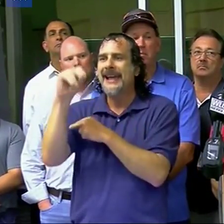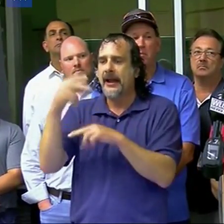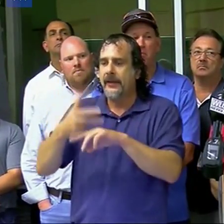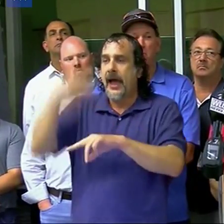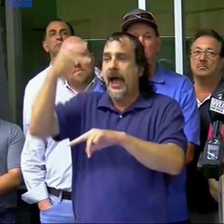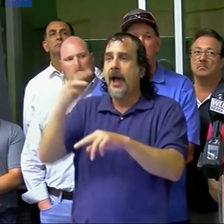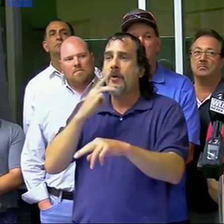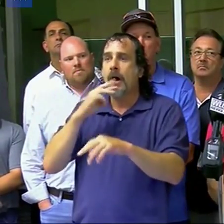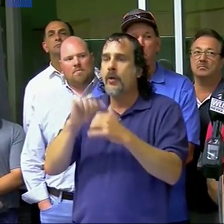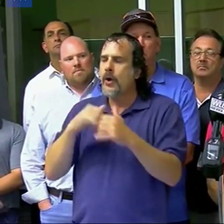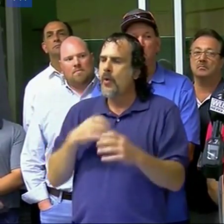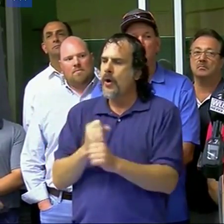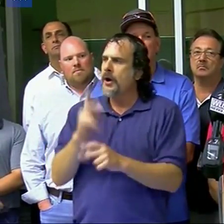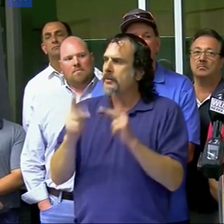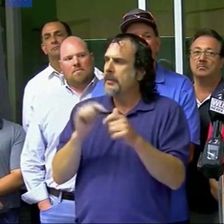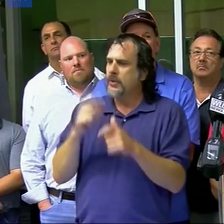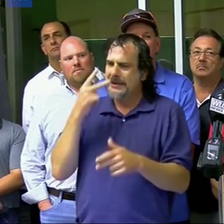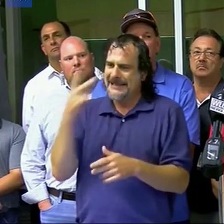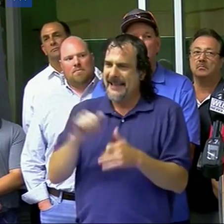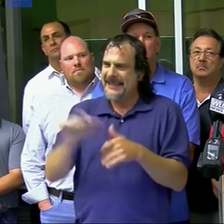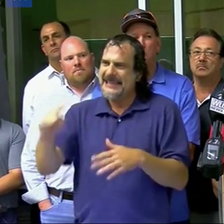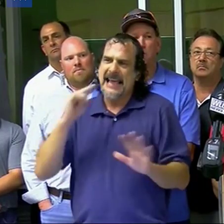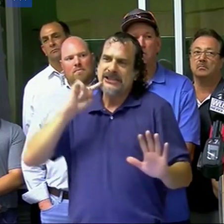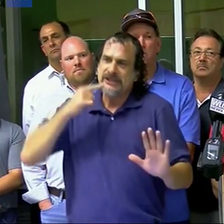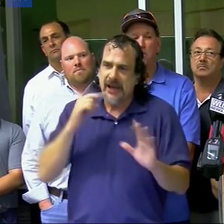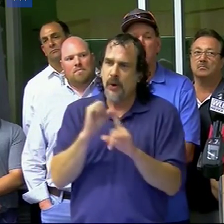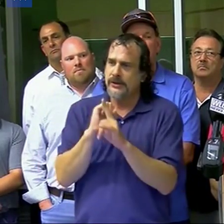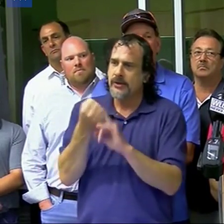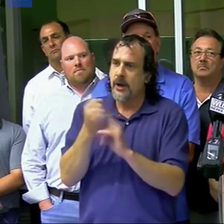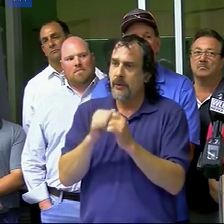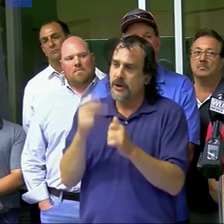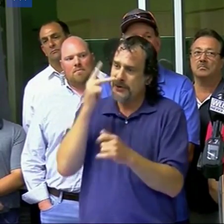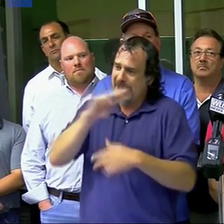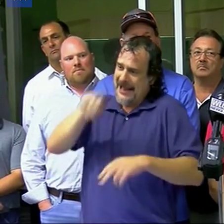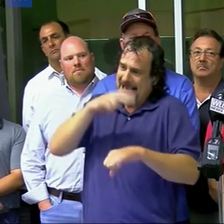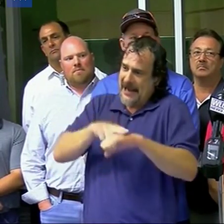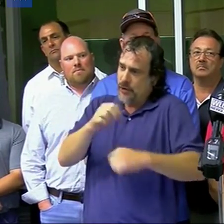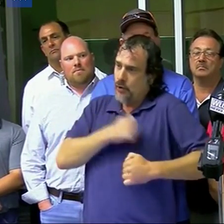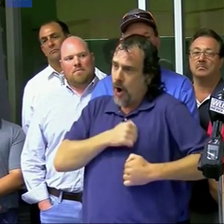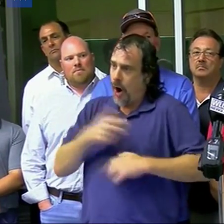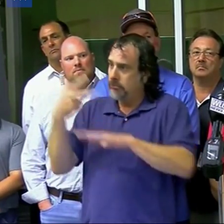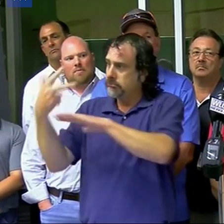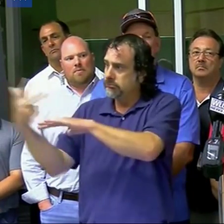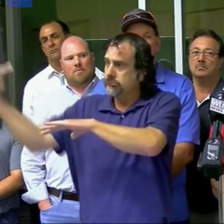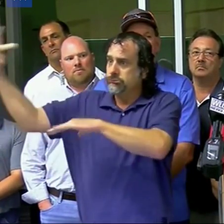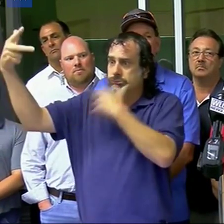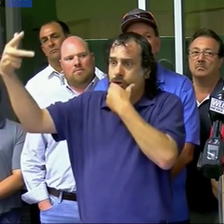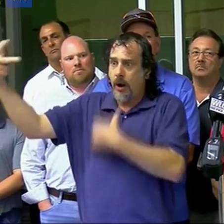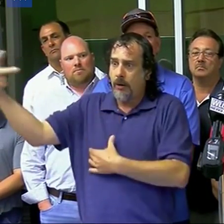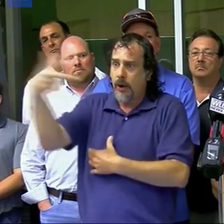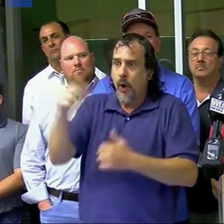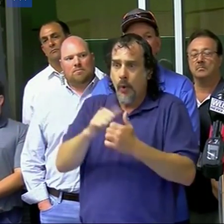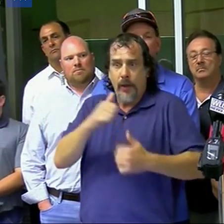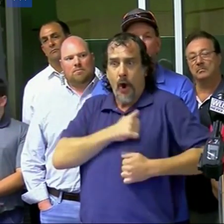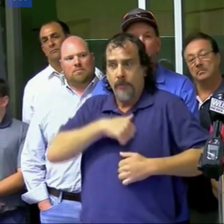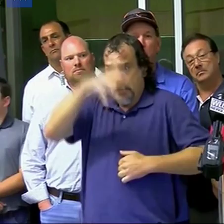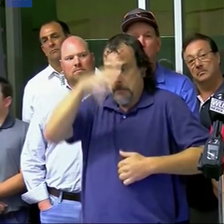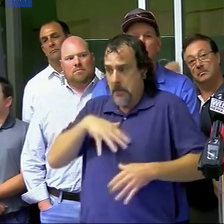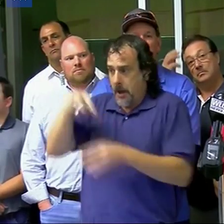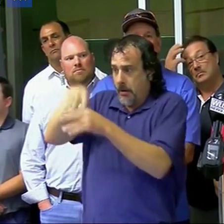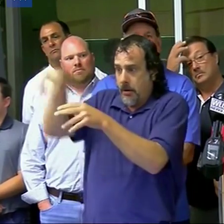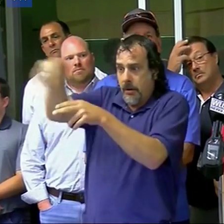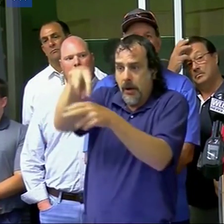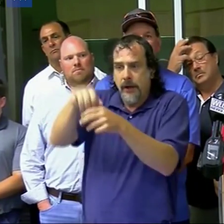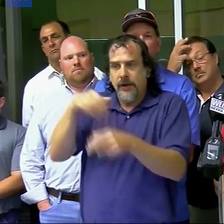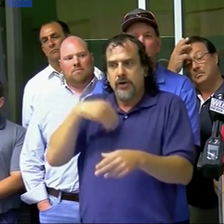wanted people to see that this was a serious situation. And when you see a National Guard vehicle with soldiers in it, you realize